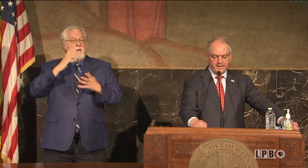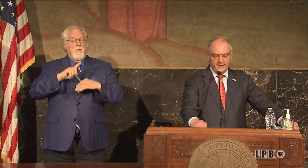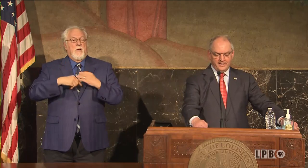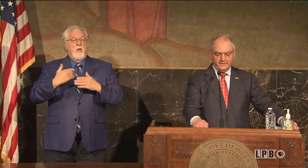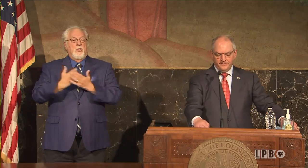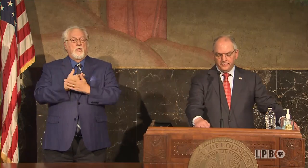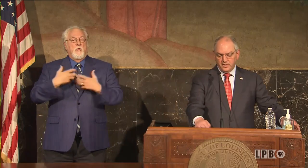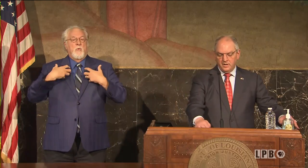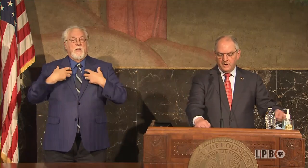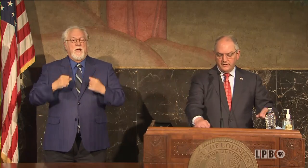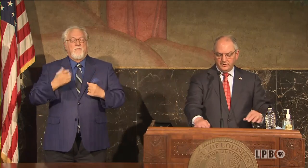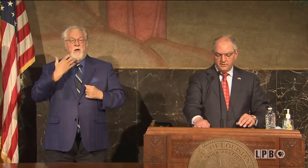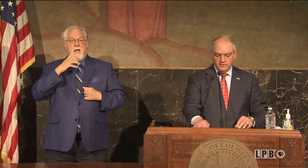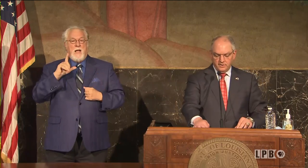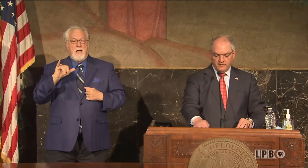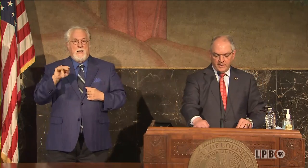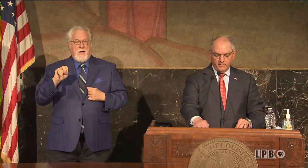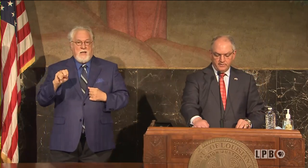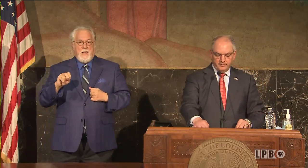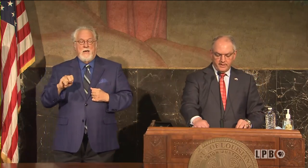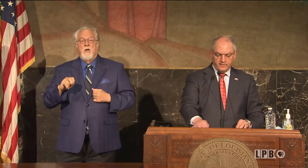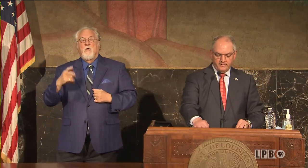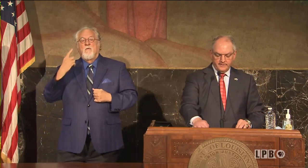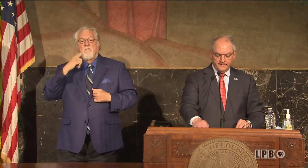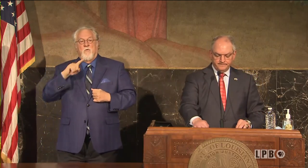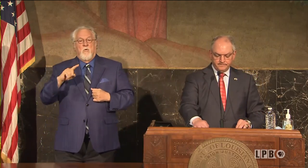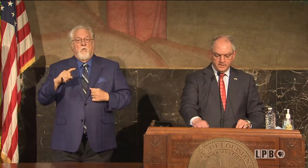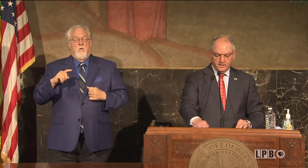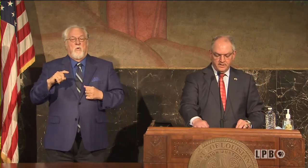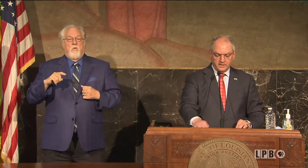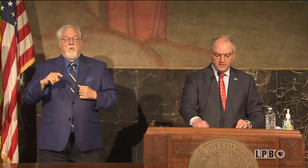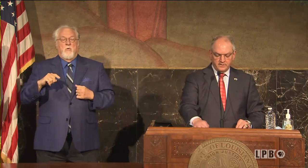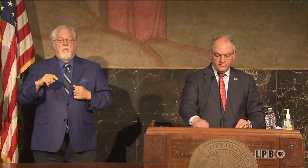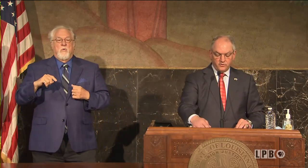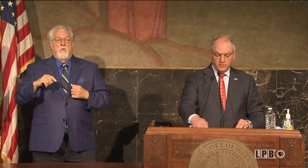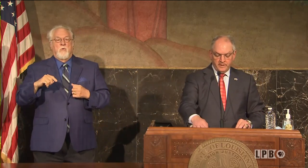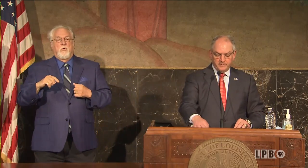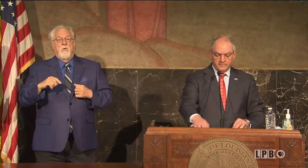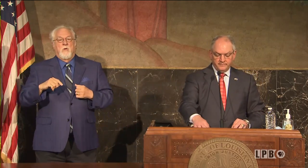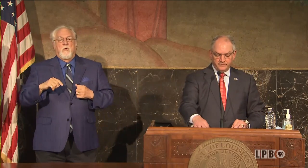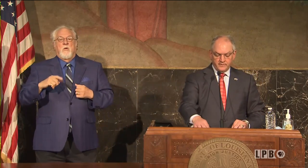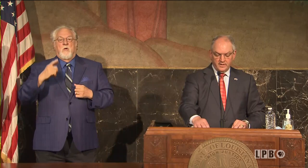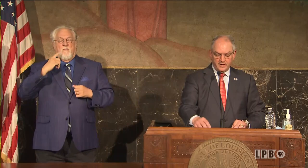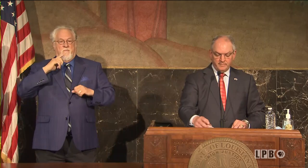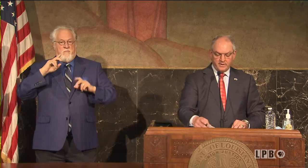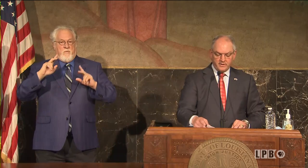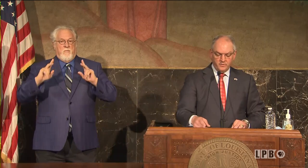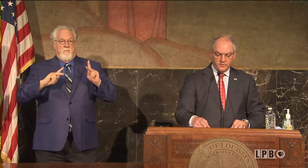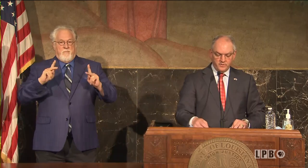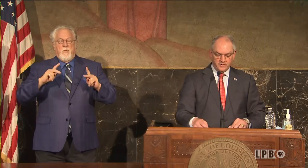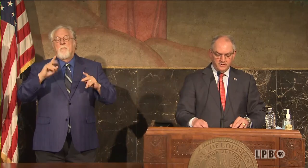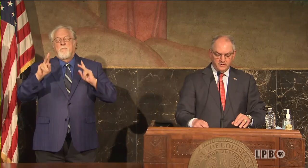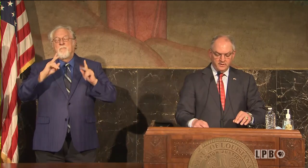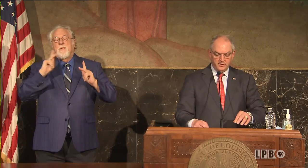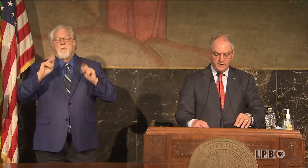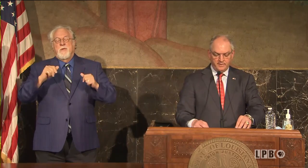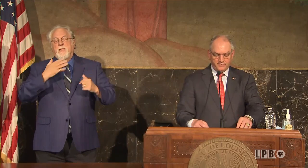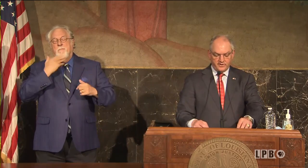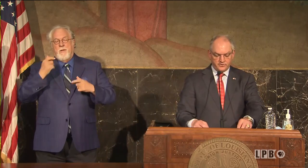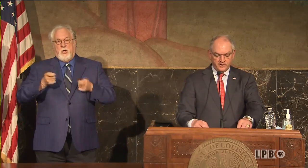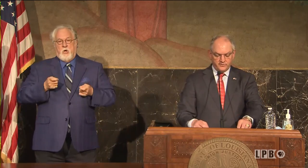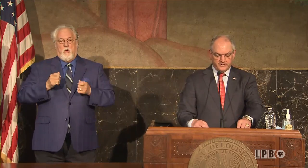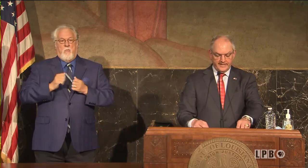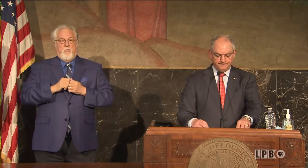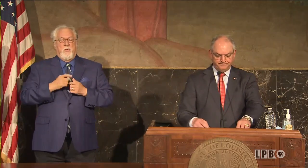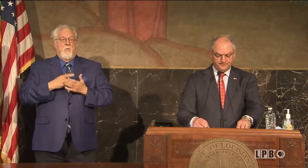recovery hotline that's available to better, so the people can better cope with what can be a